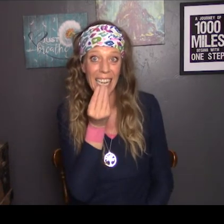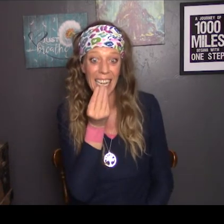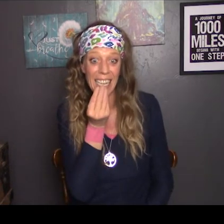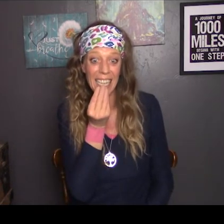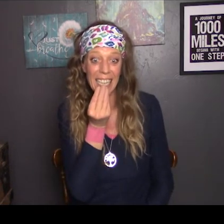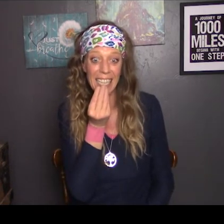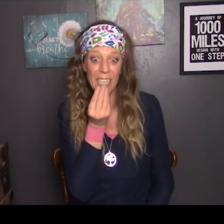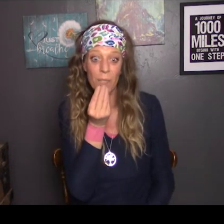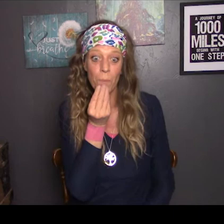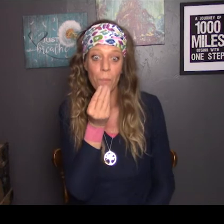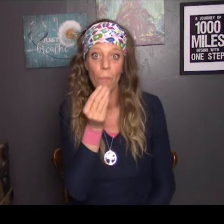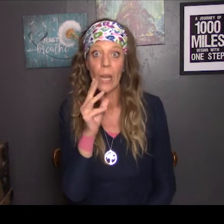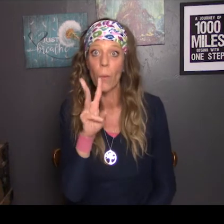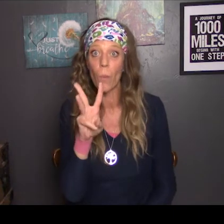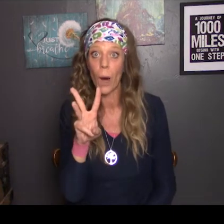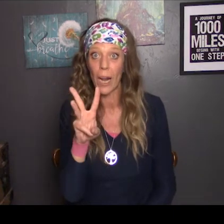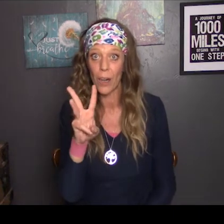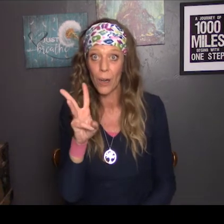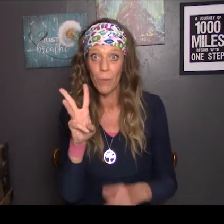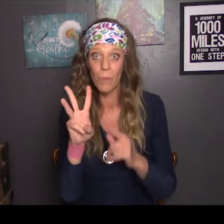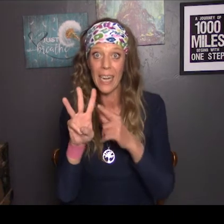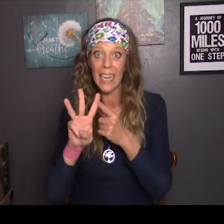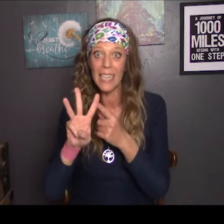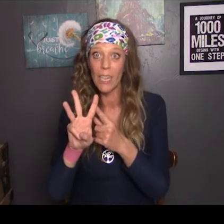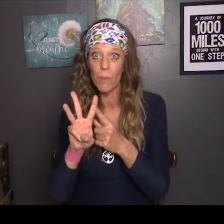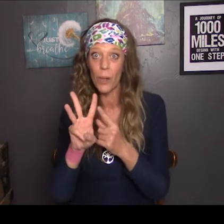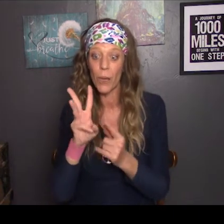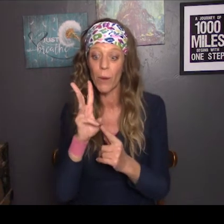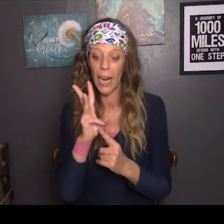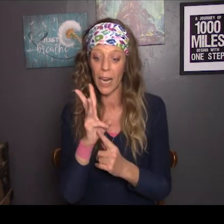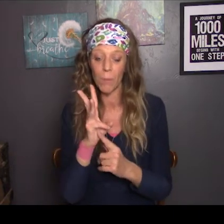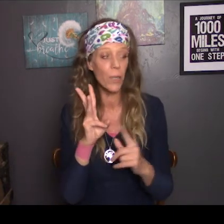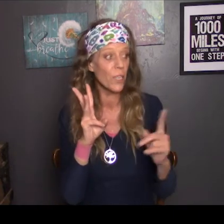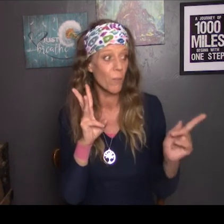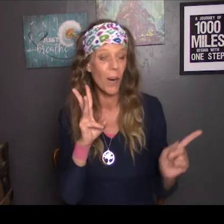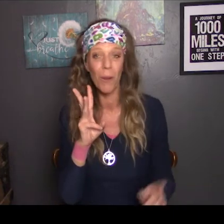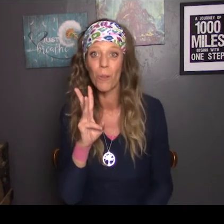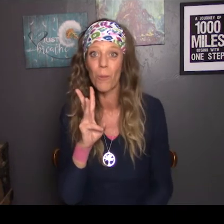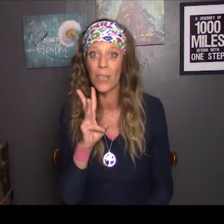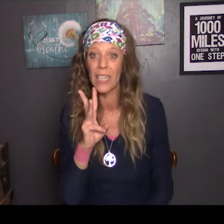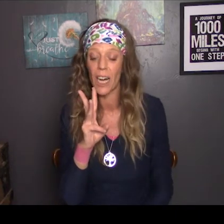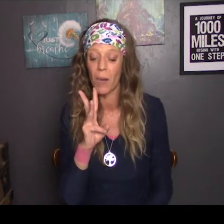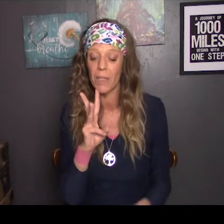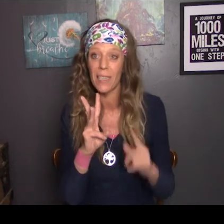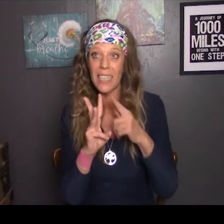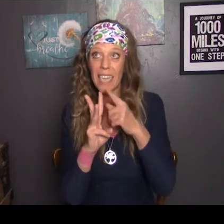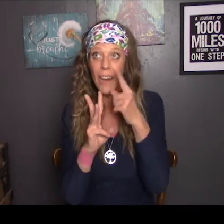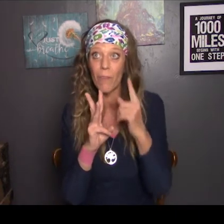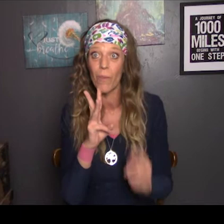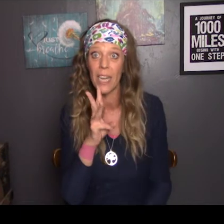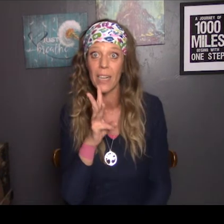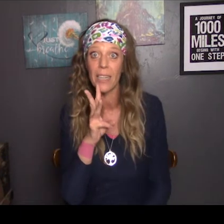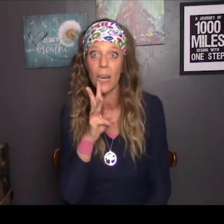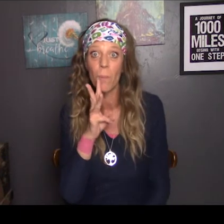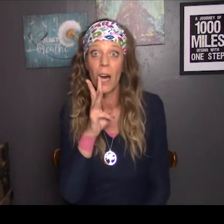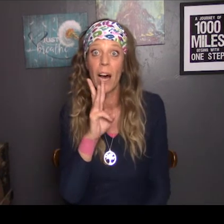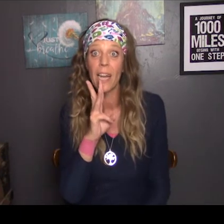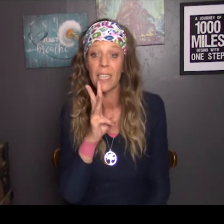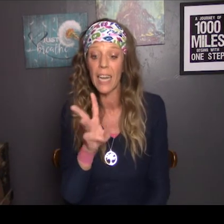Eat. Water. Make a W hand, put your palm towards the opposite side, fingers up, and tap